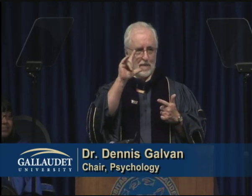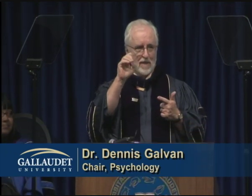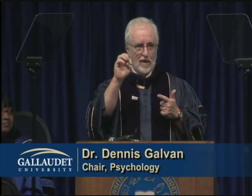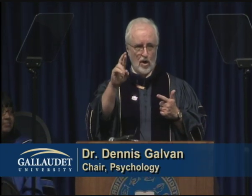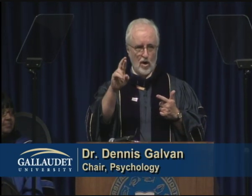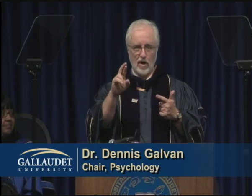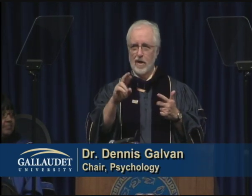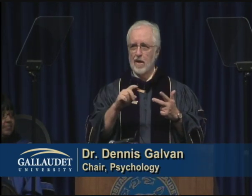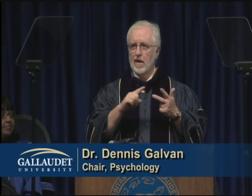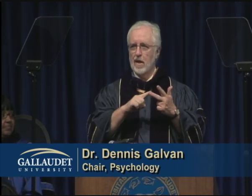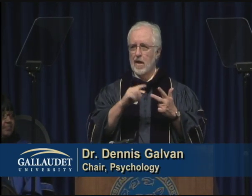Dr. Brian Miller,